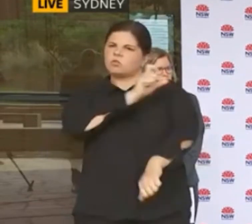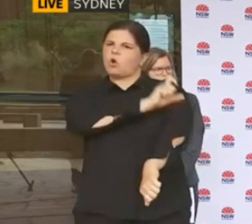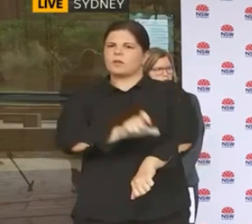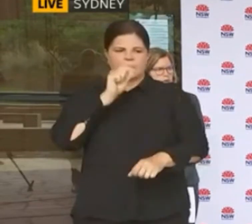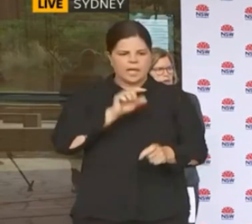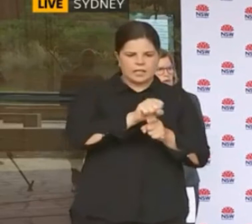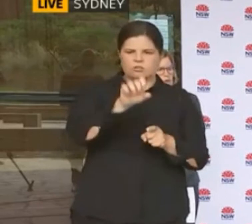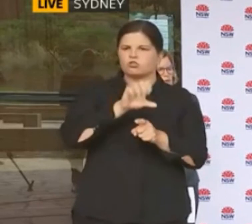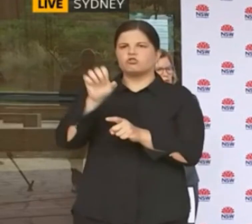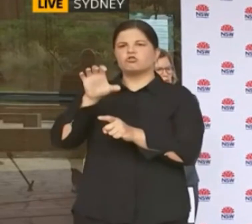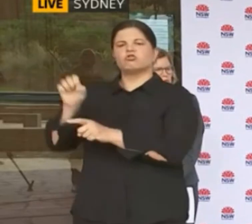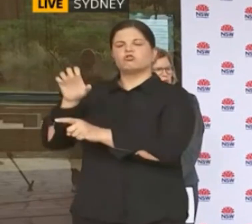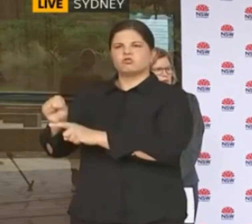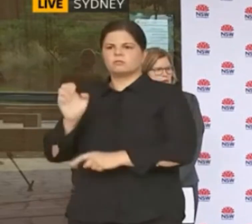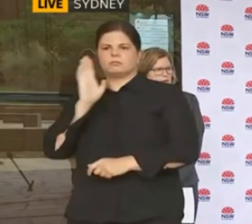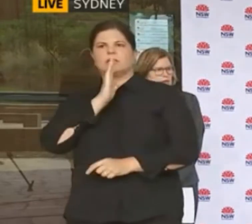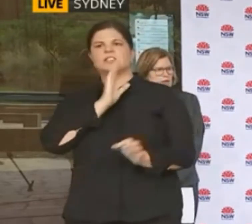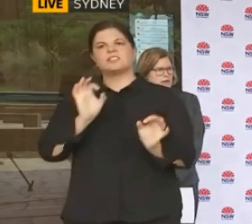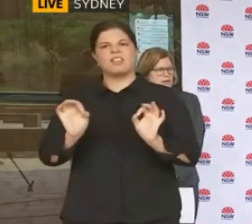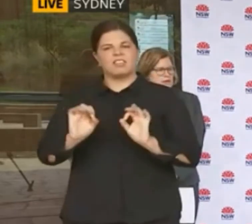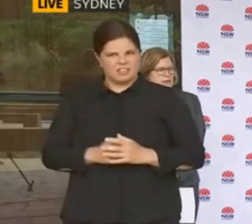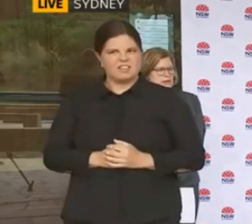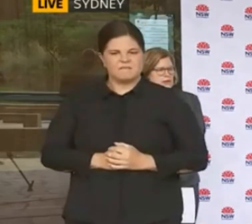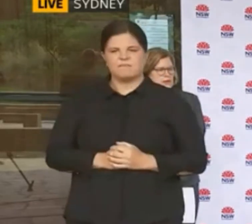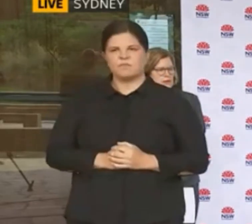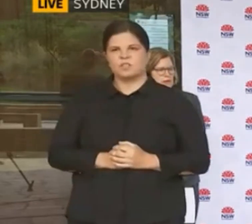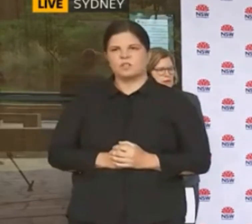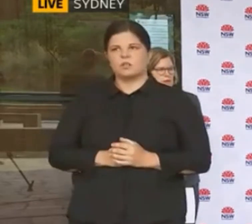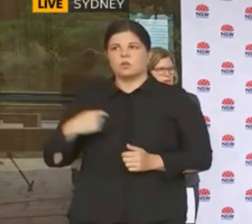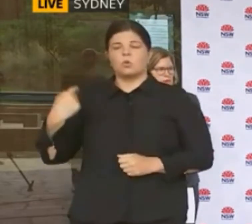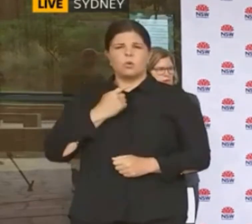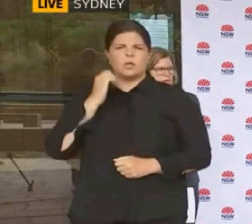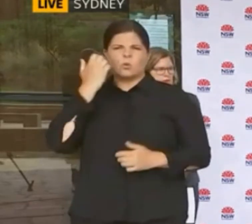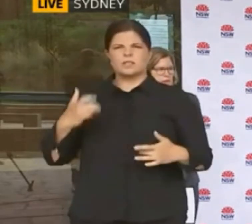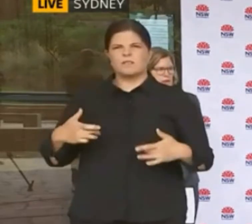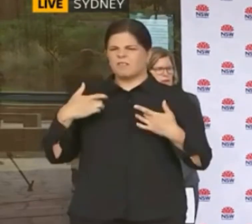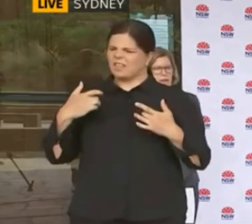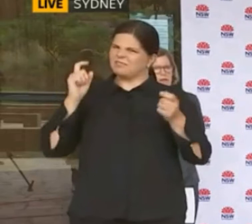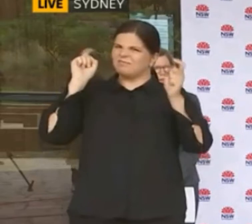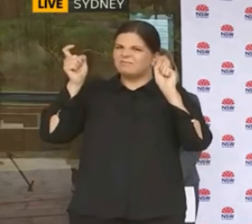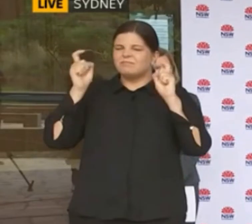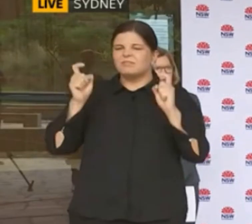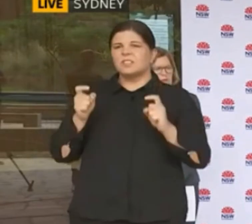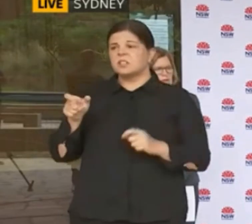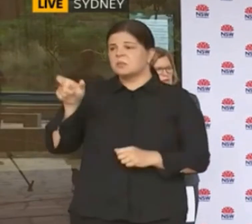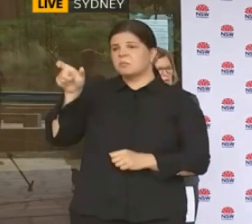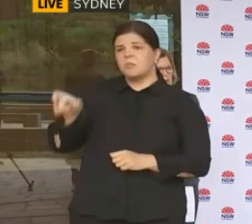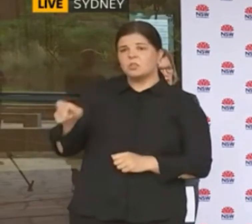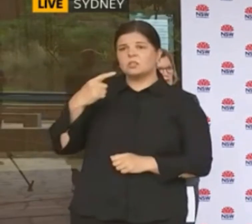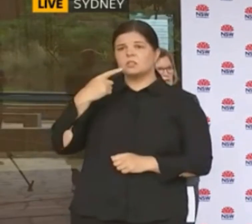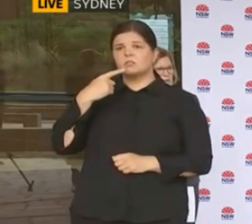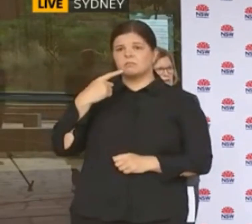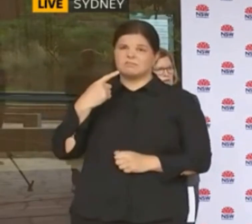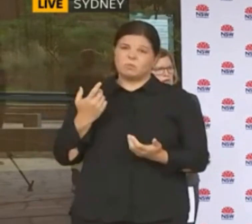confidence that we are getting on top of any of those cases. And look, it's always a bit concerning when you've just been notified about a positive